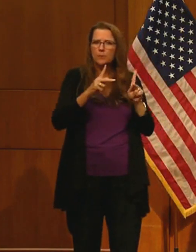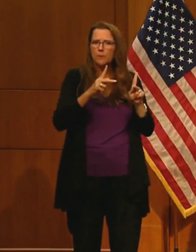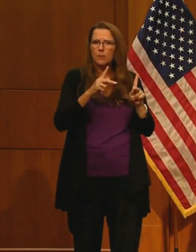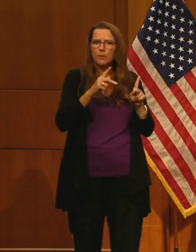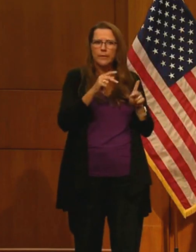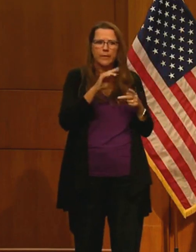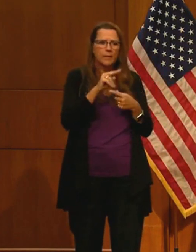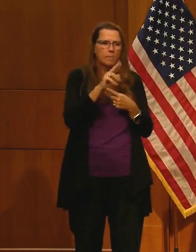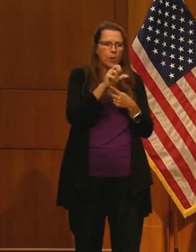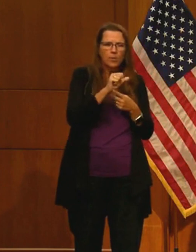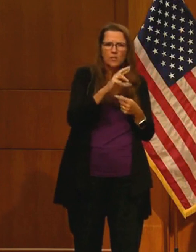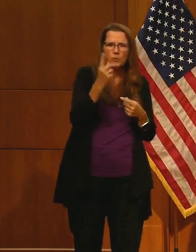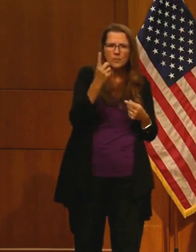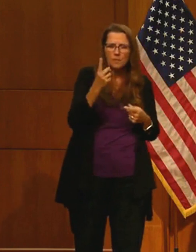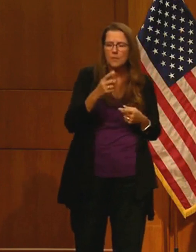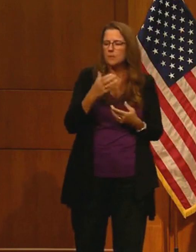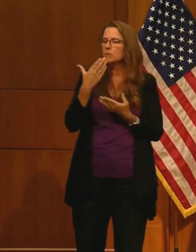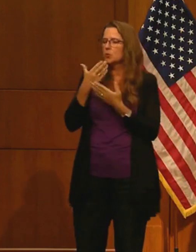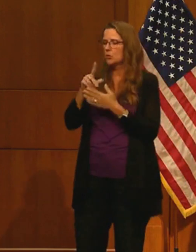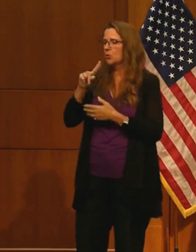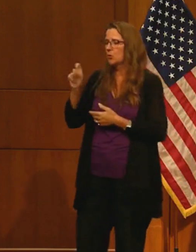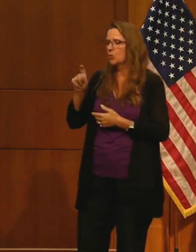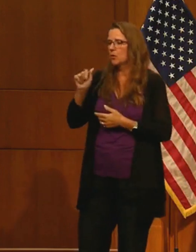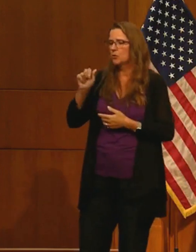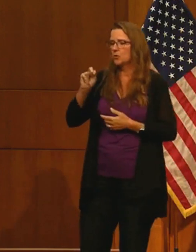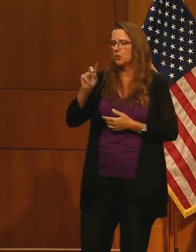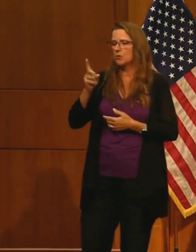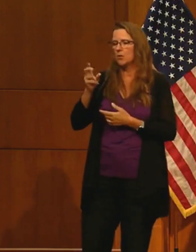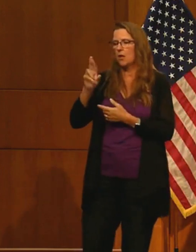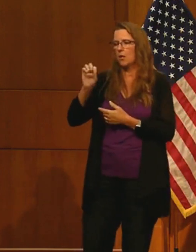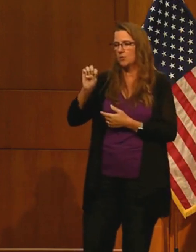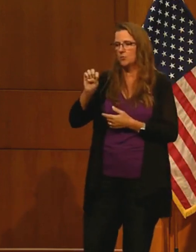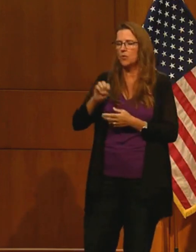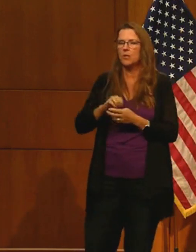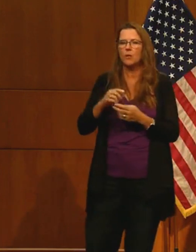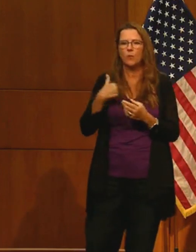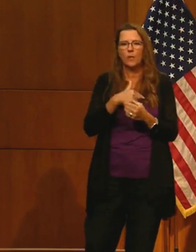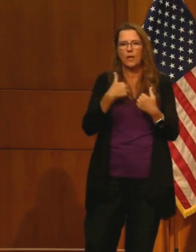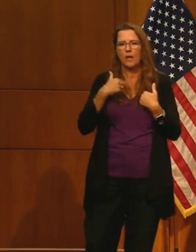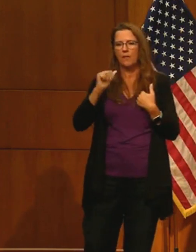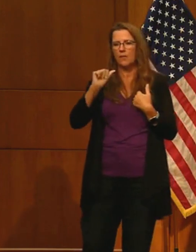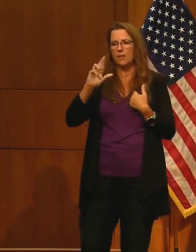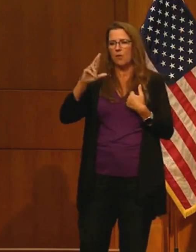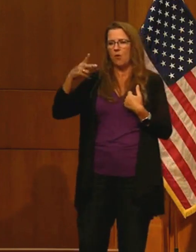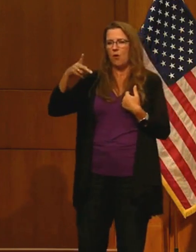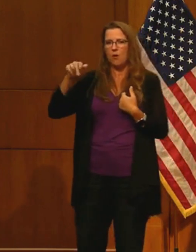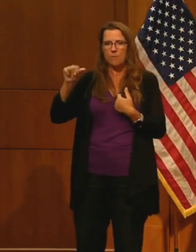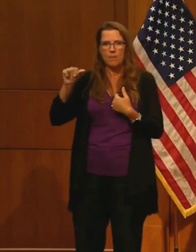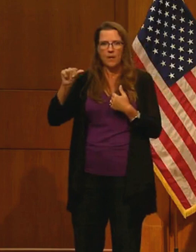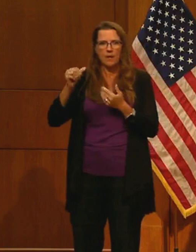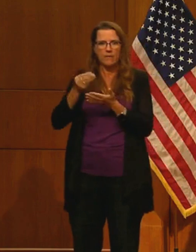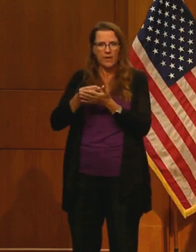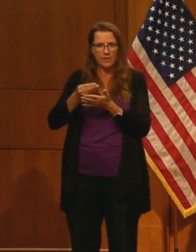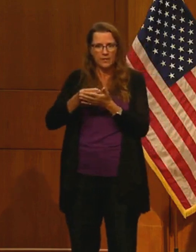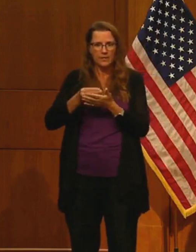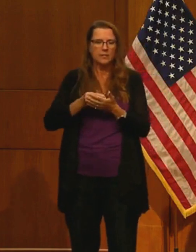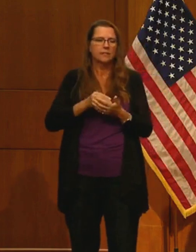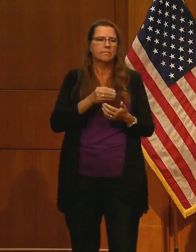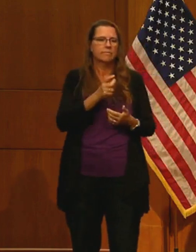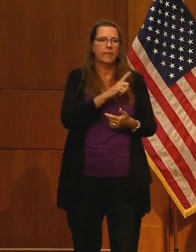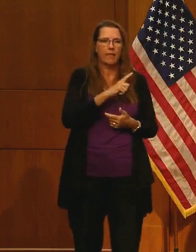question, Andre. And you know, there's the ARPA funding. We've talked a lot about that. The